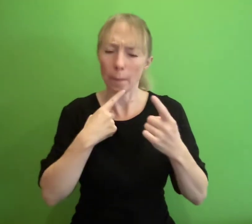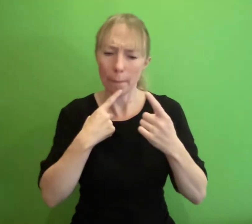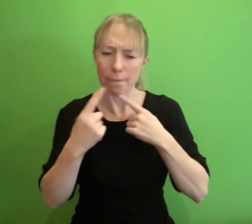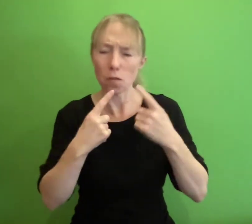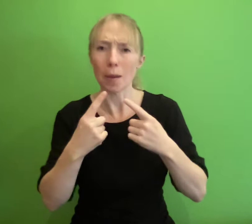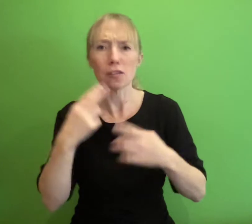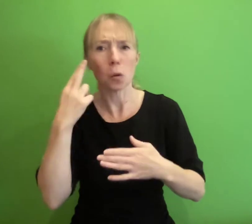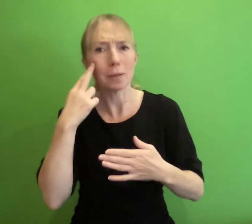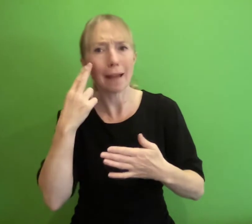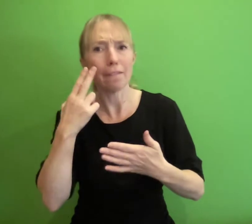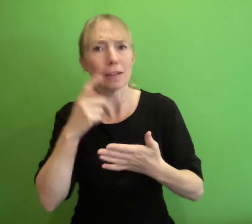to be available.